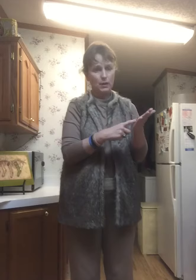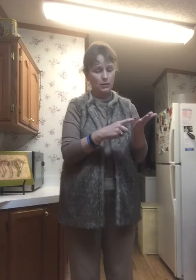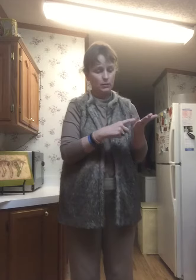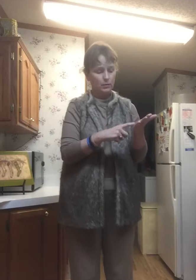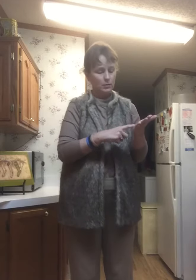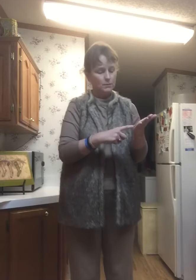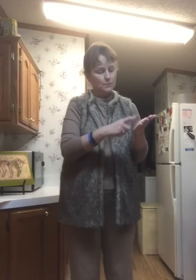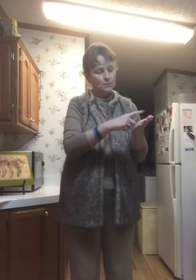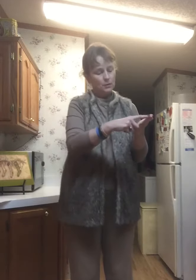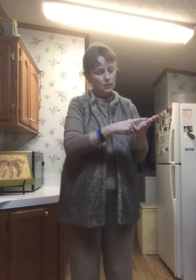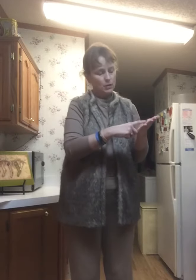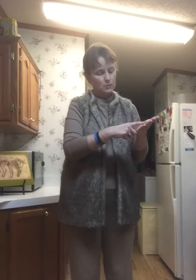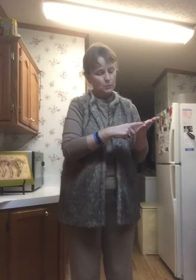thing. Gospel,